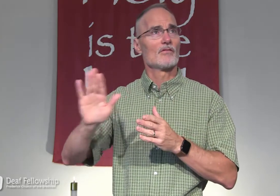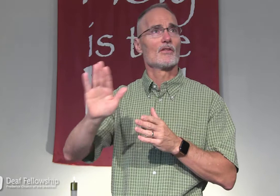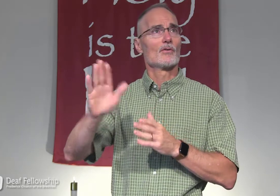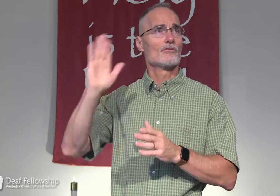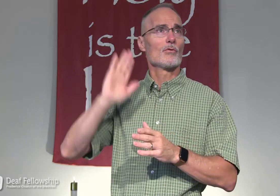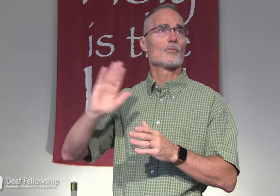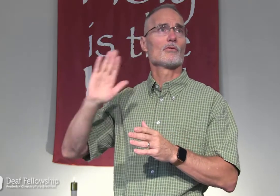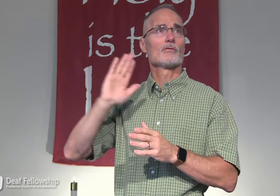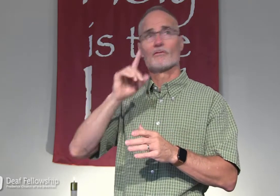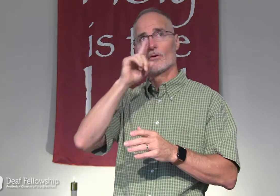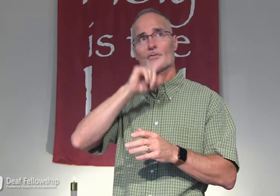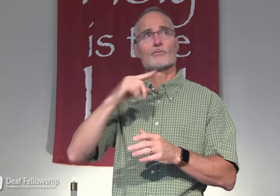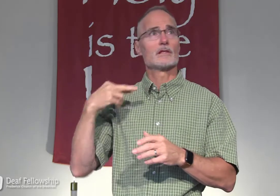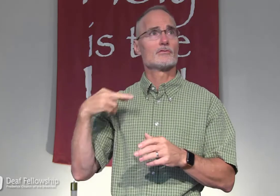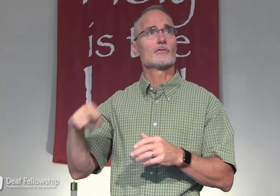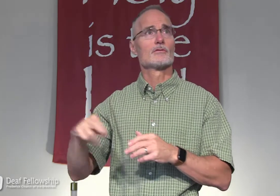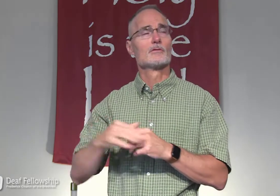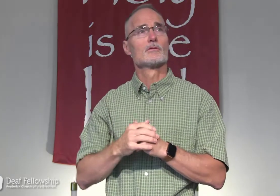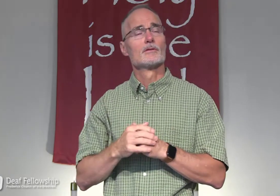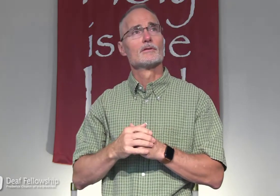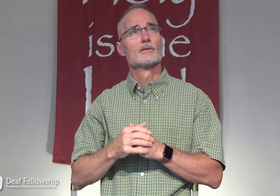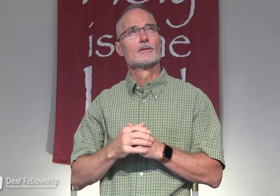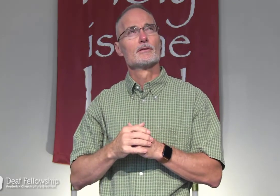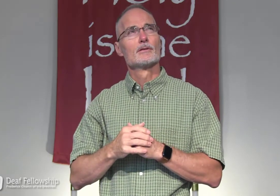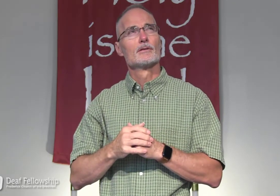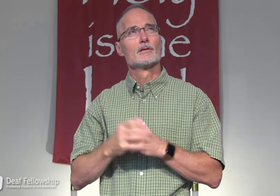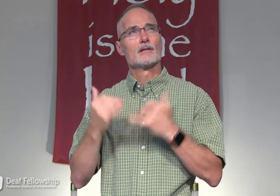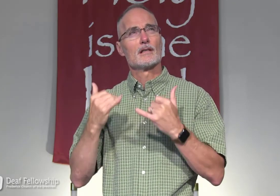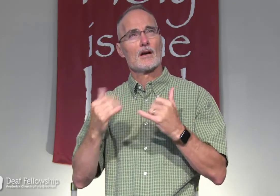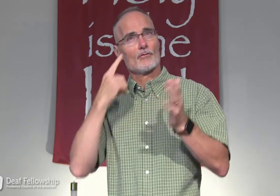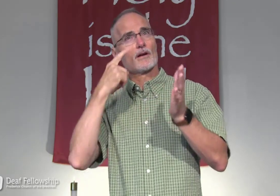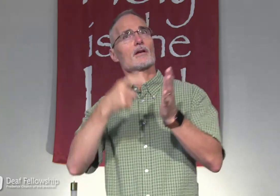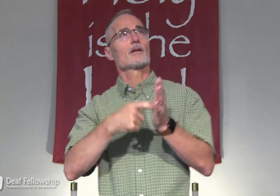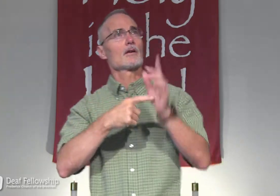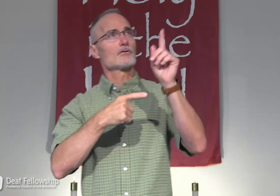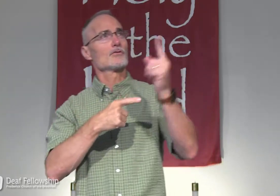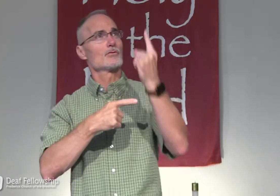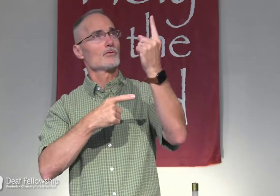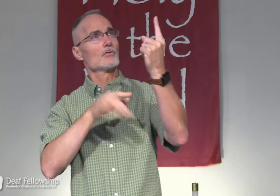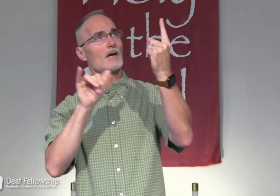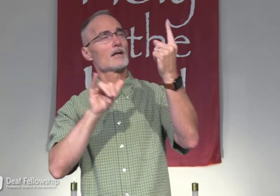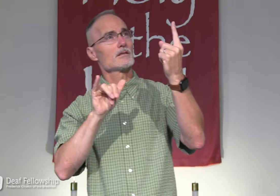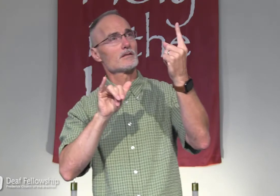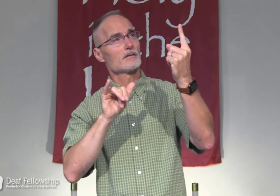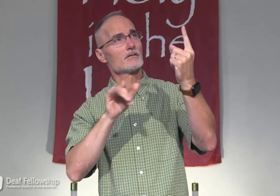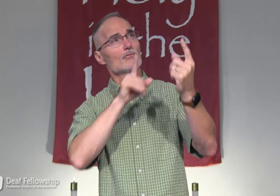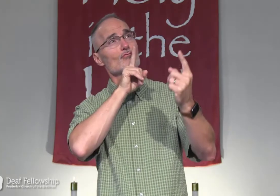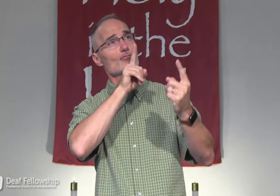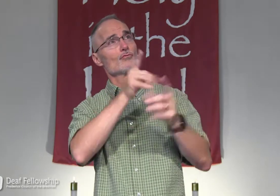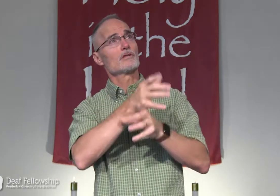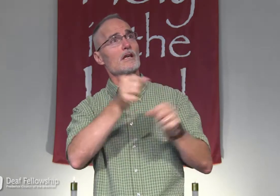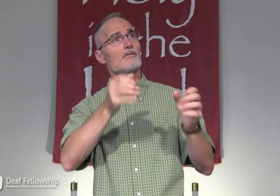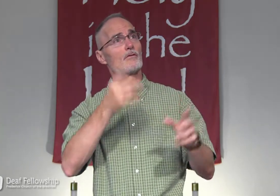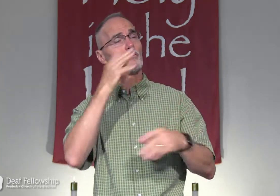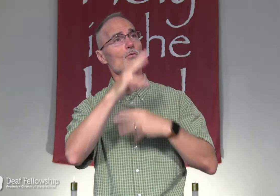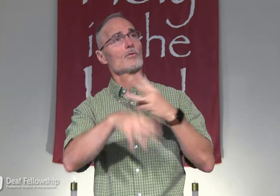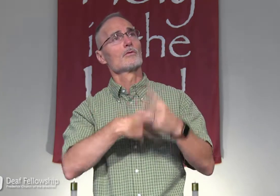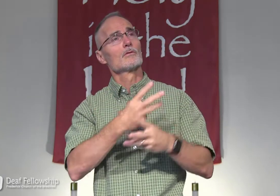because of their faith, because they have rejected their former false religion and now